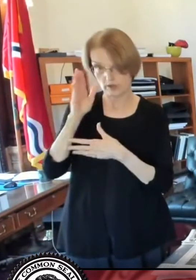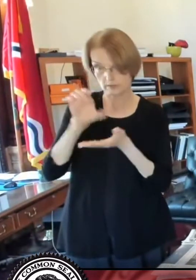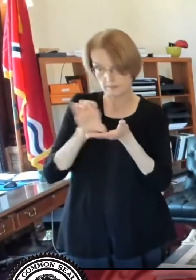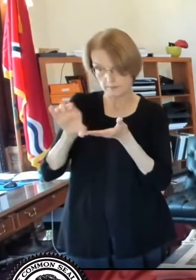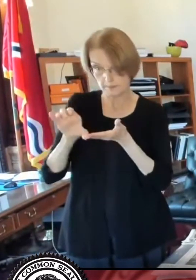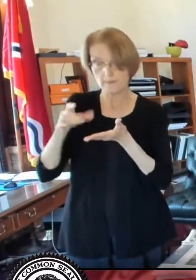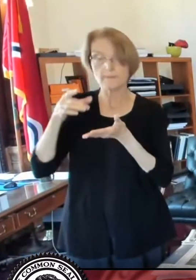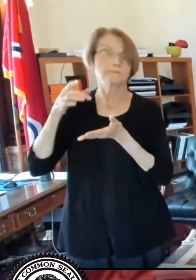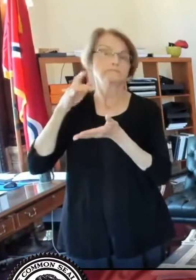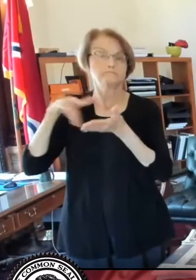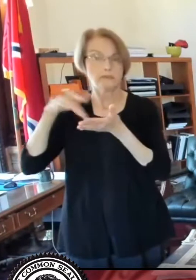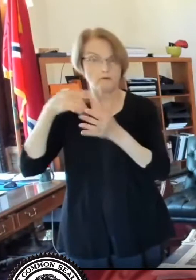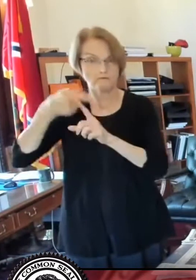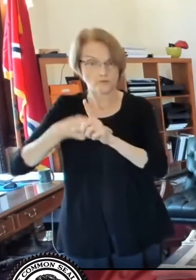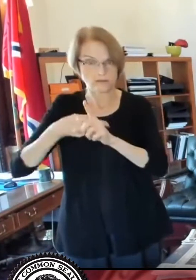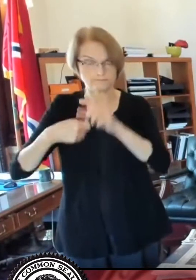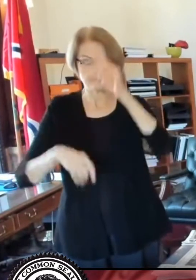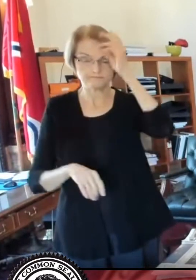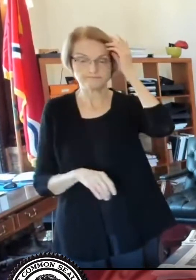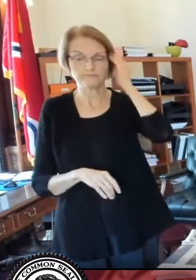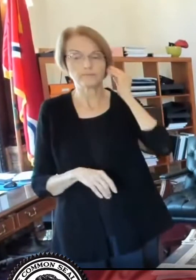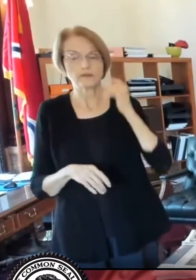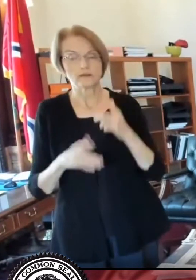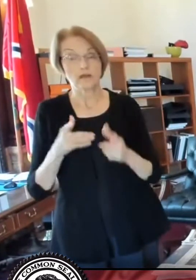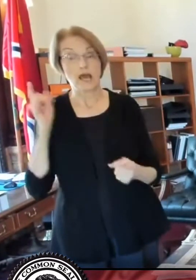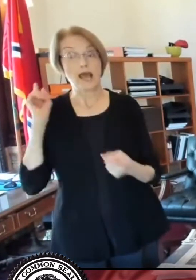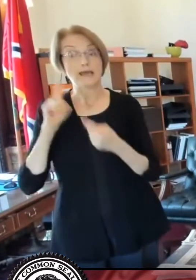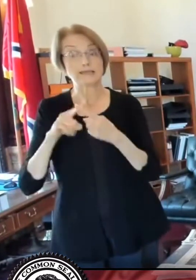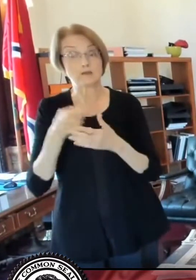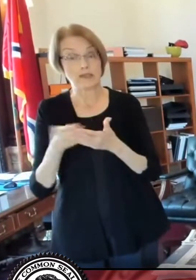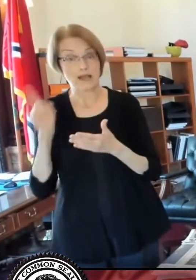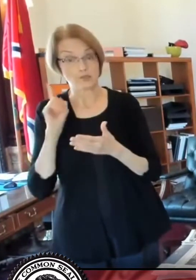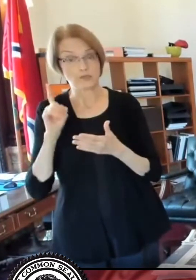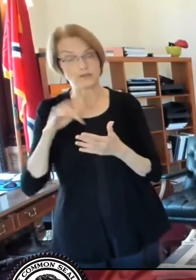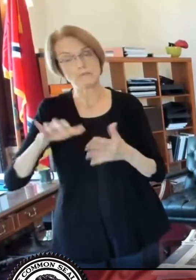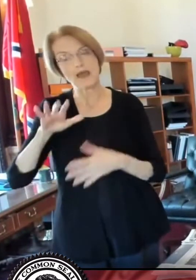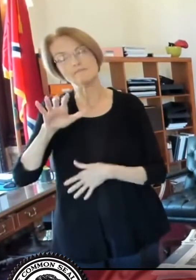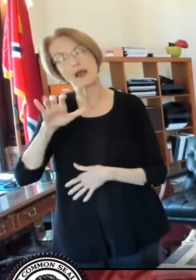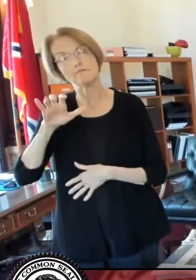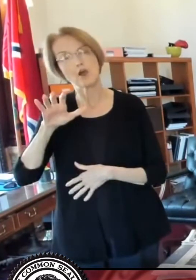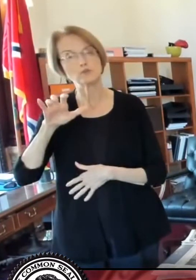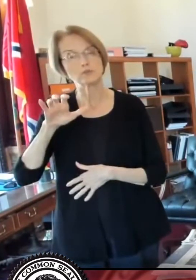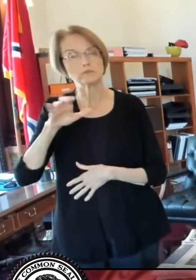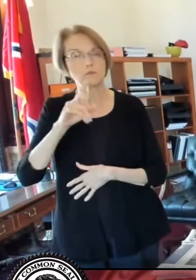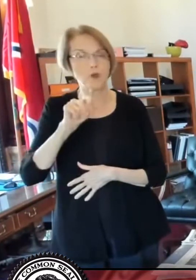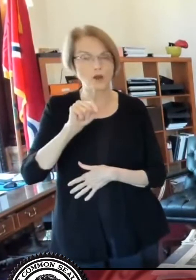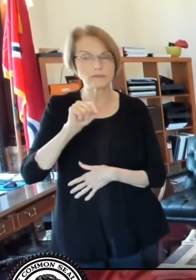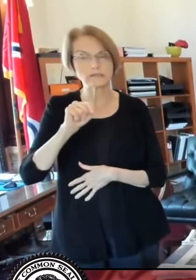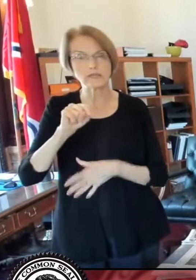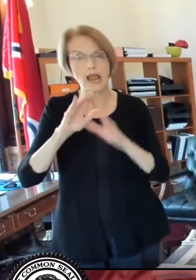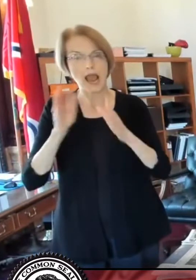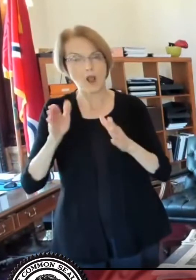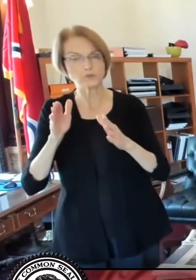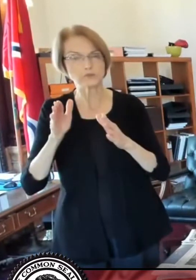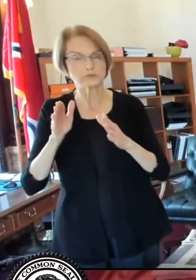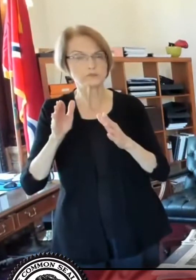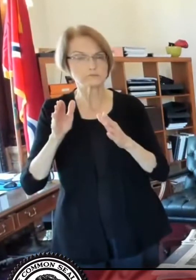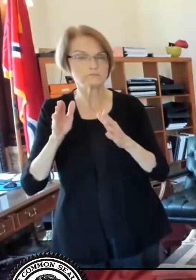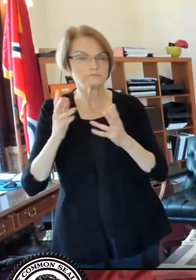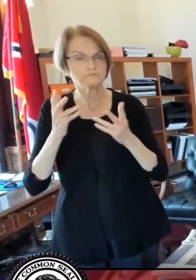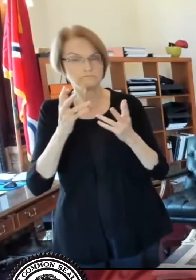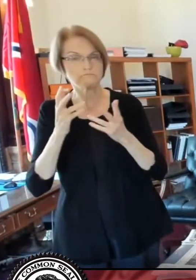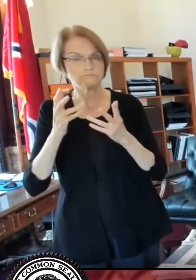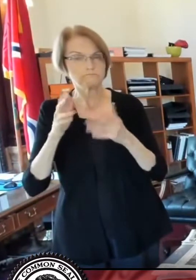last week, there had been about 500 apartments or houses that